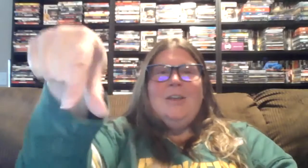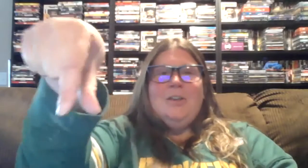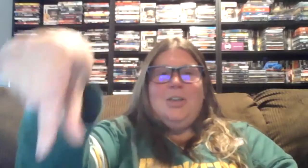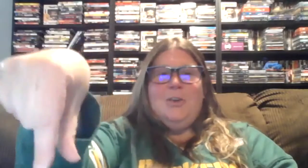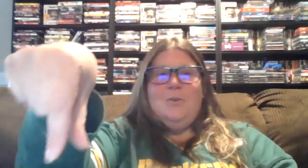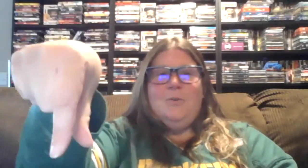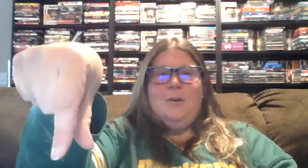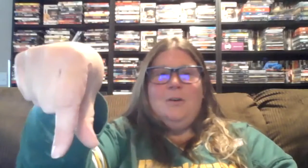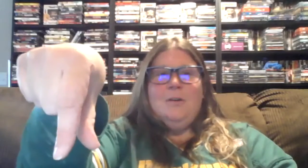Q,